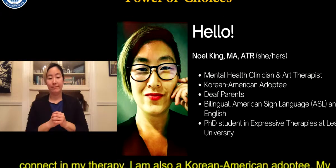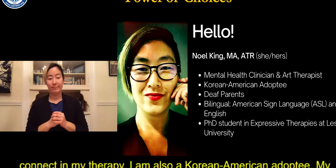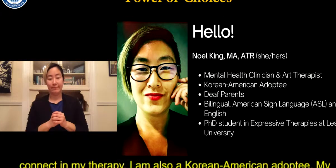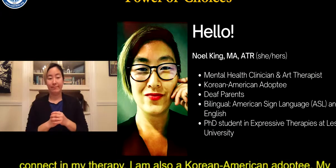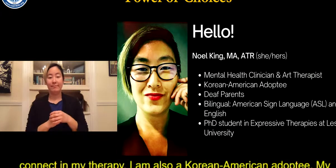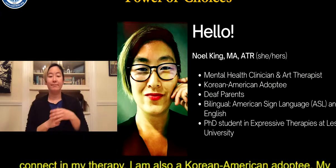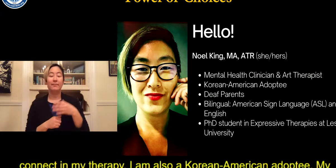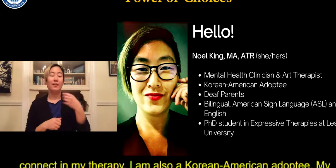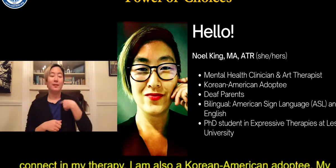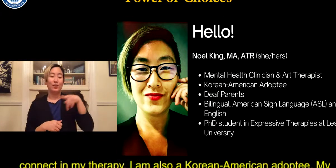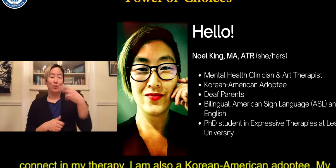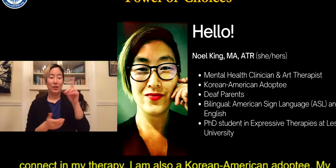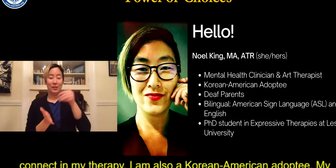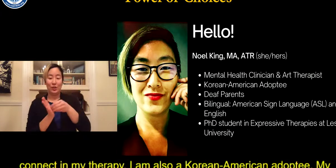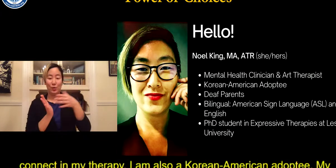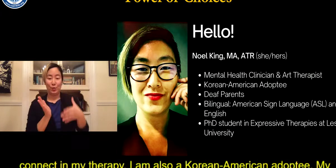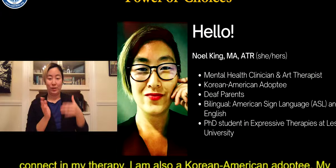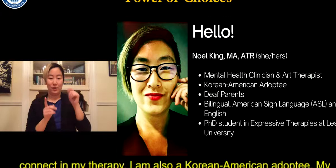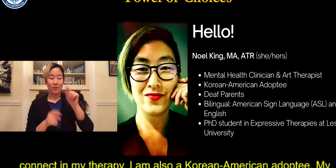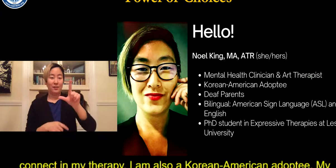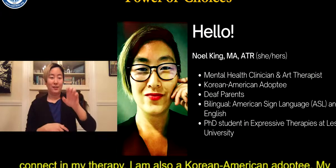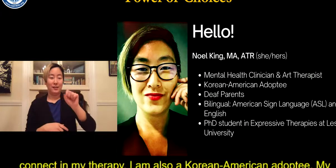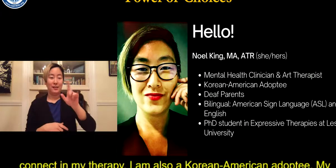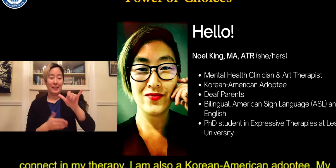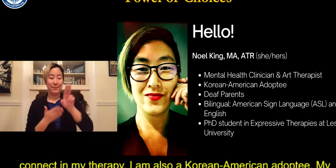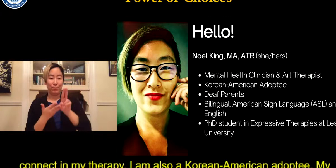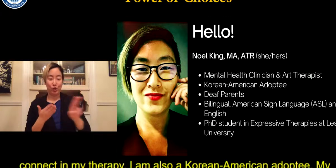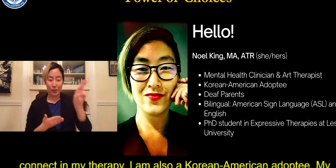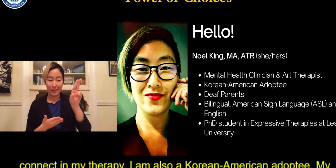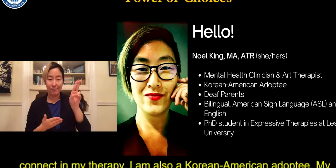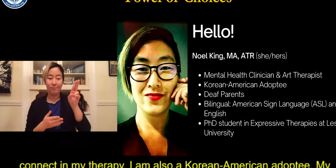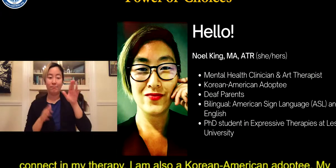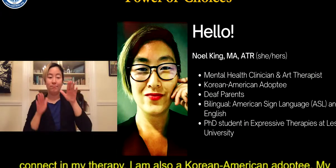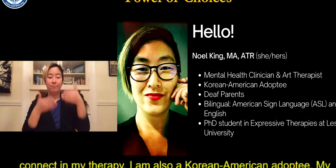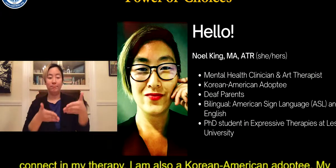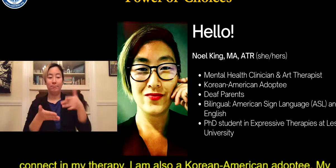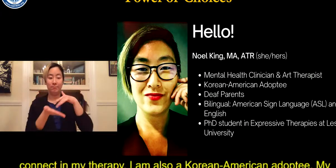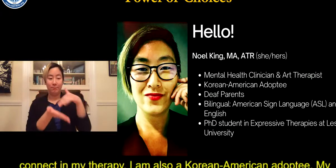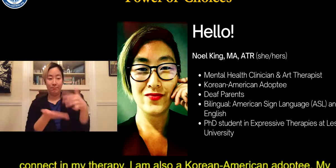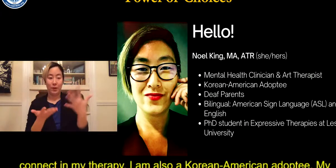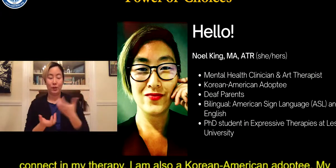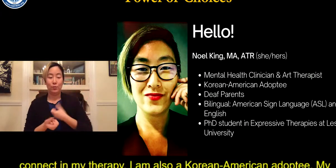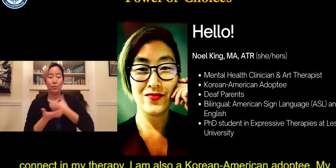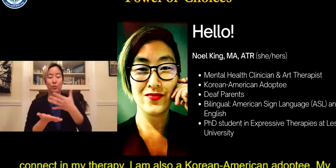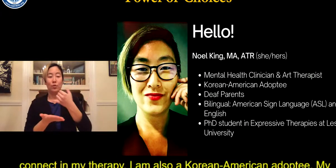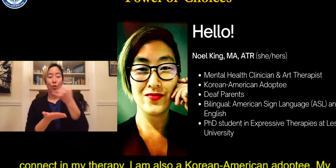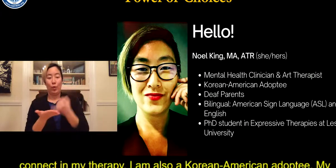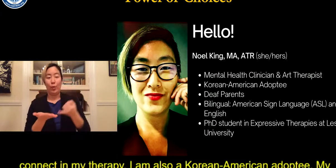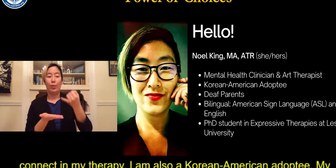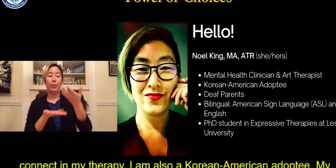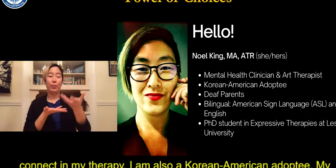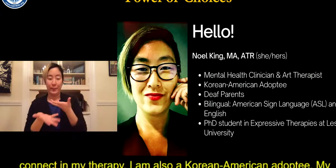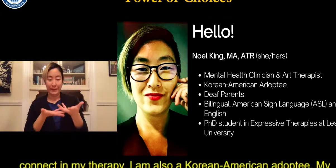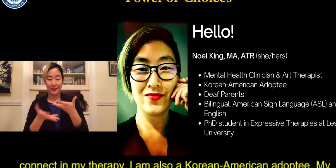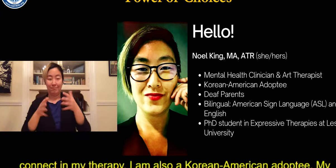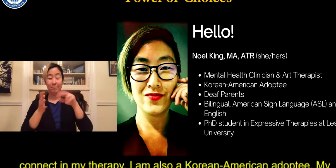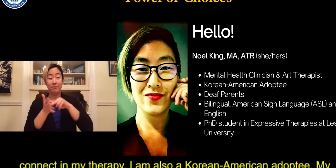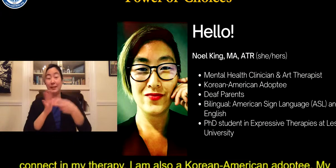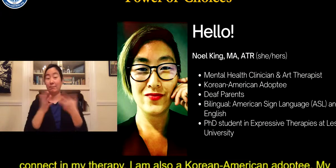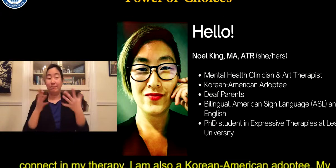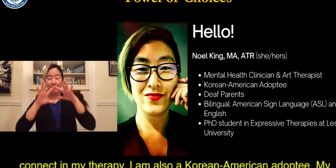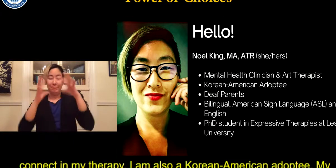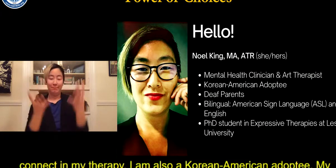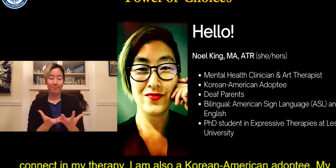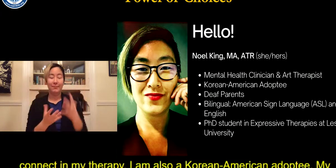I am bilingual. I speak American Sign Language and English. And as mentioned, I am a PhD student